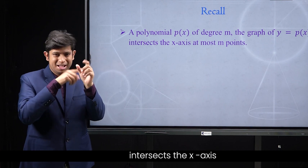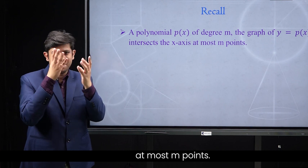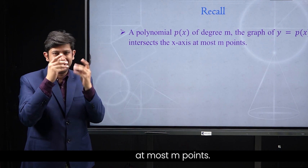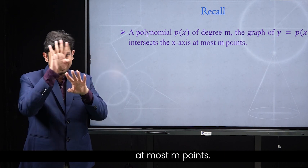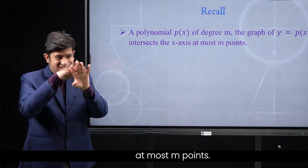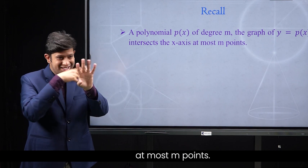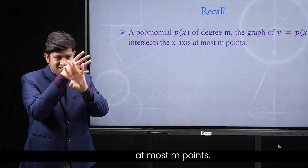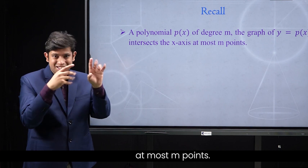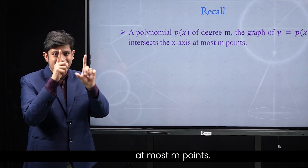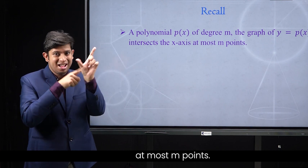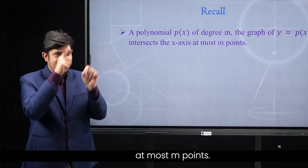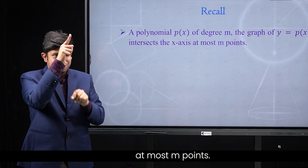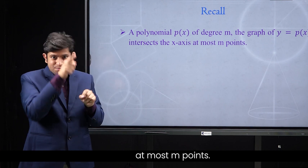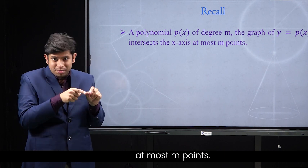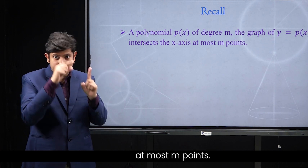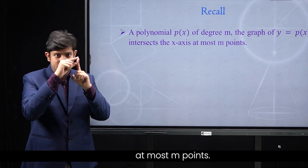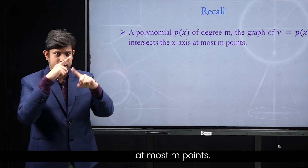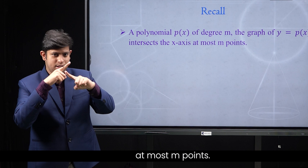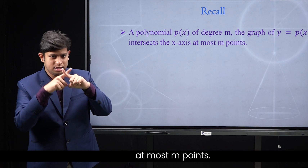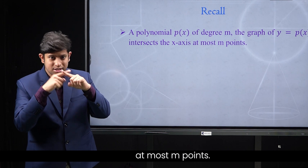at most m points.